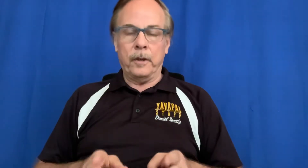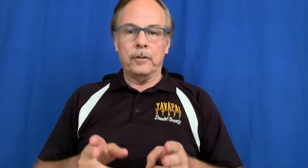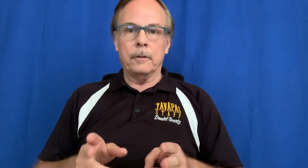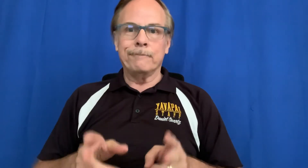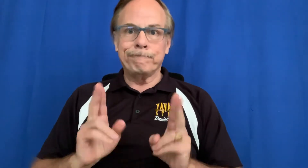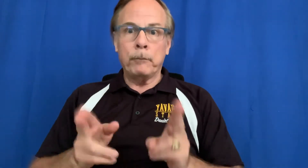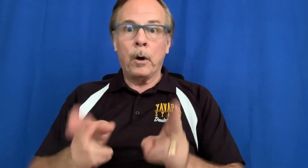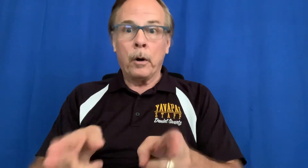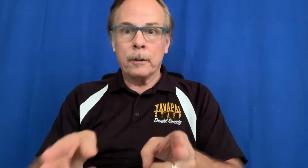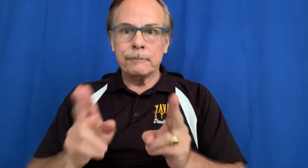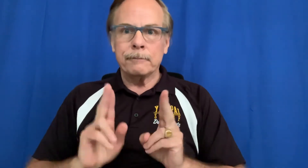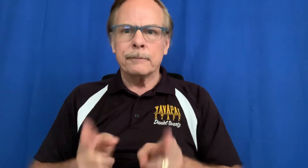features.